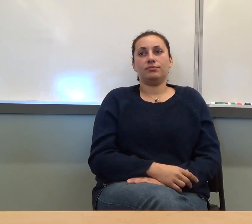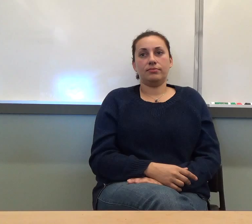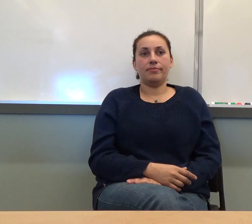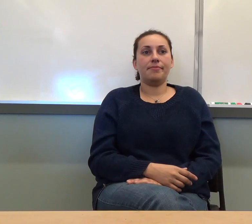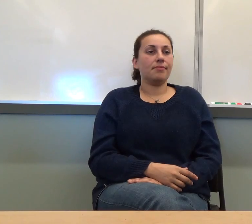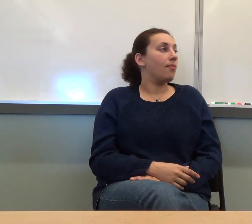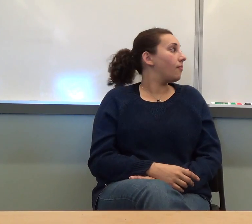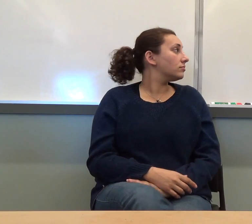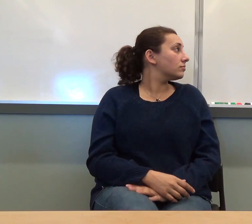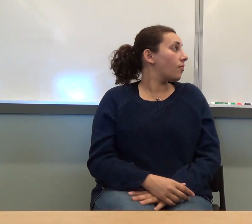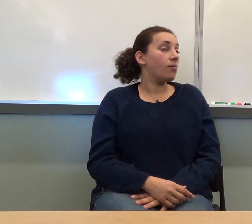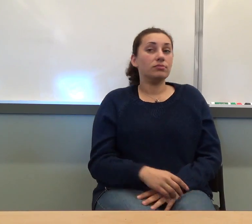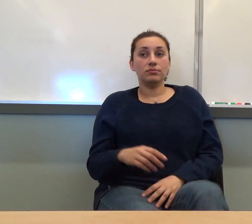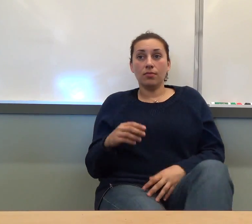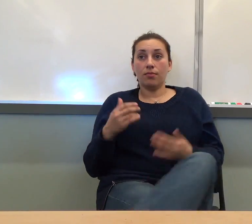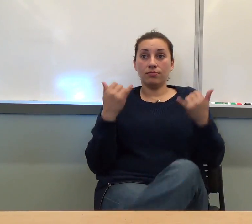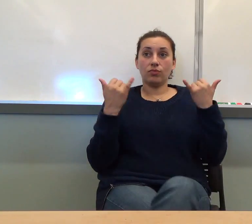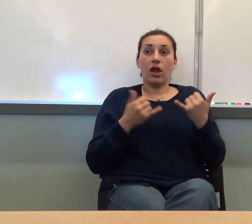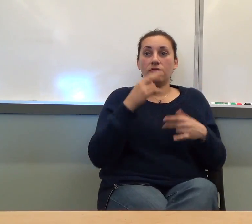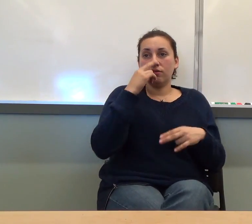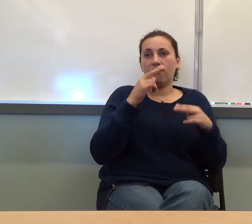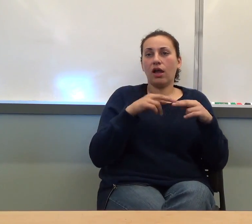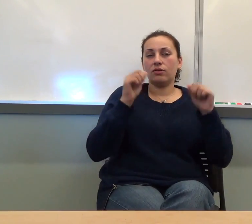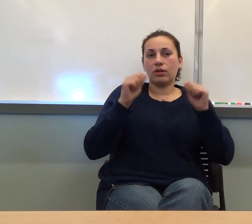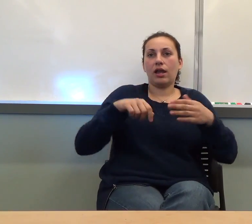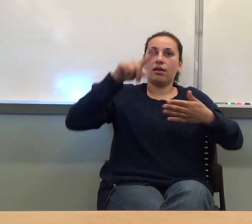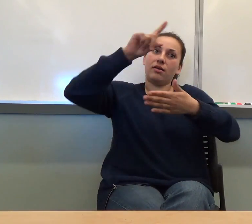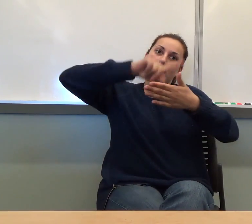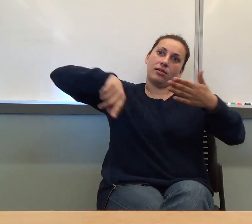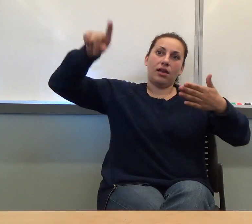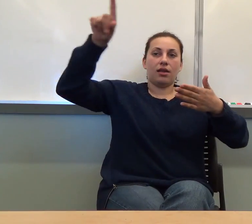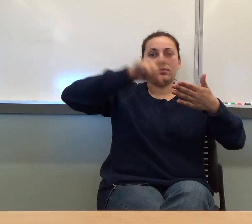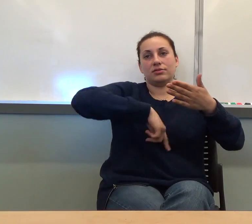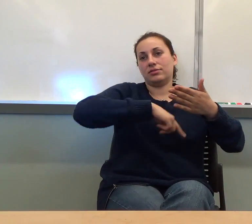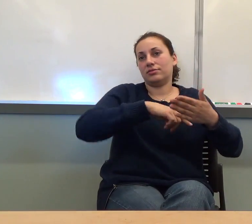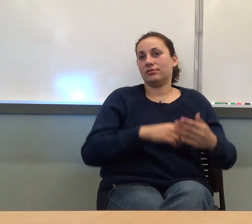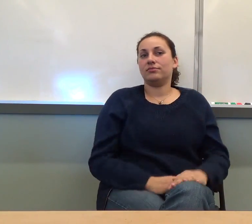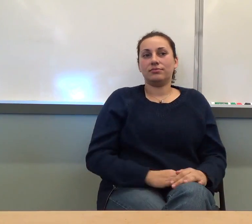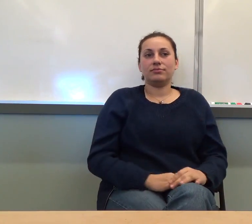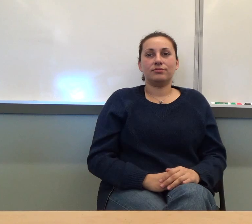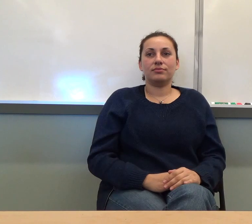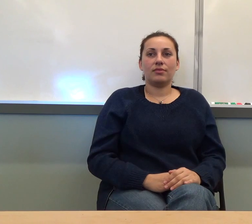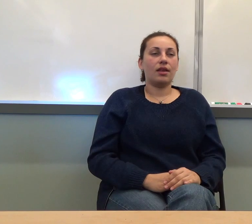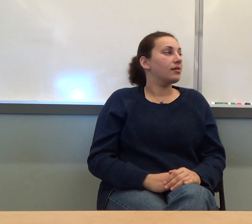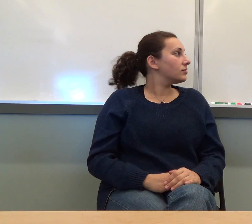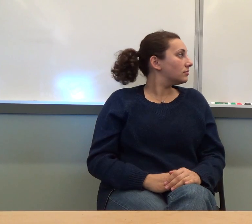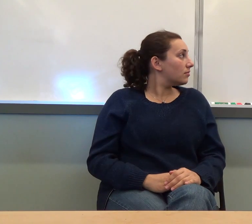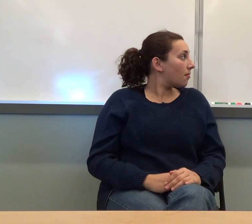All right, now comes the fun part. Now you can cancel the hack and slash, as we say. So here it goes.